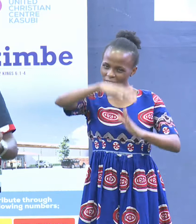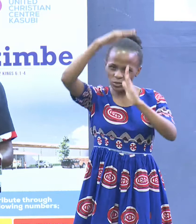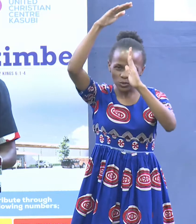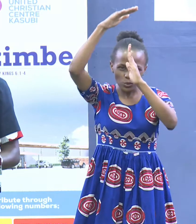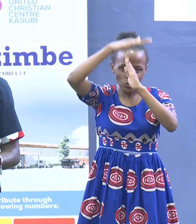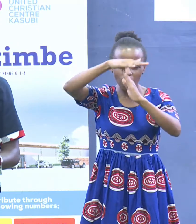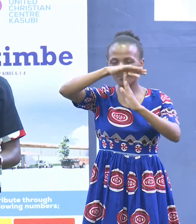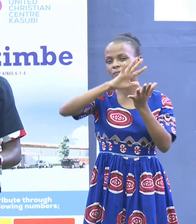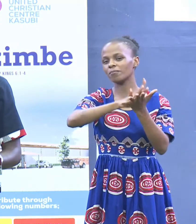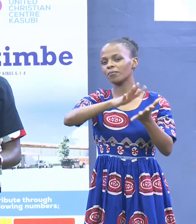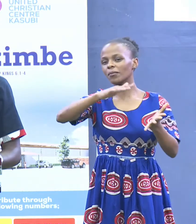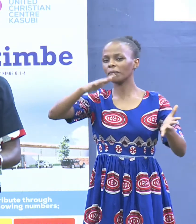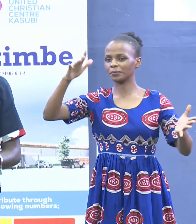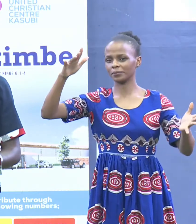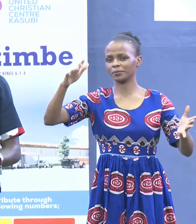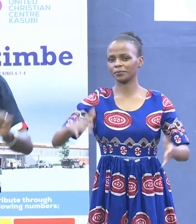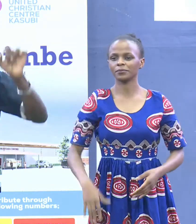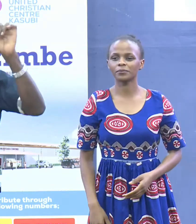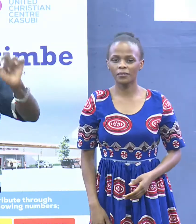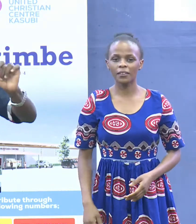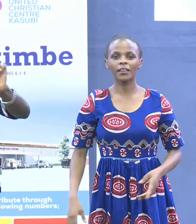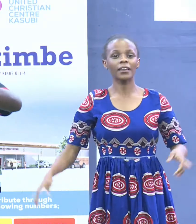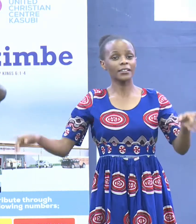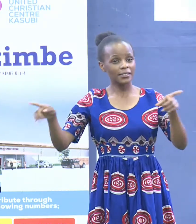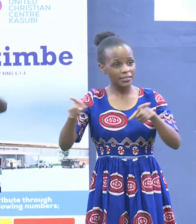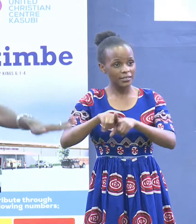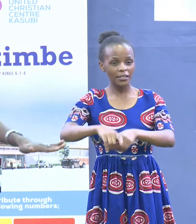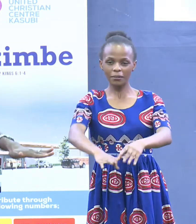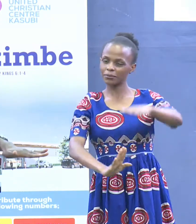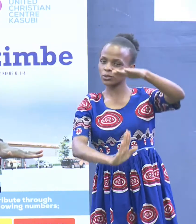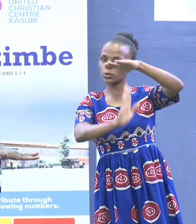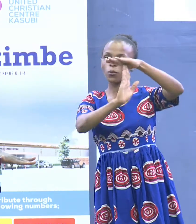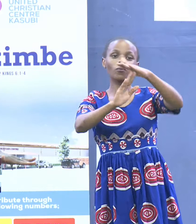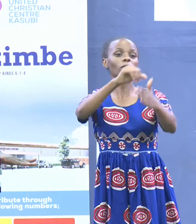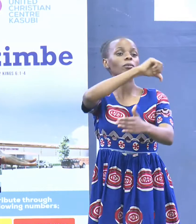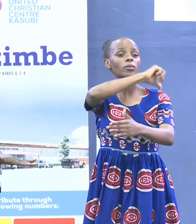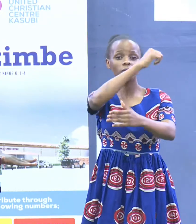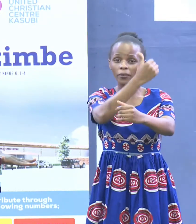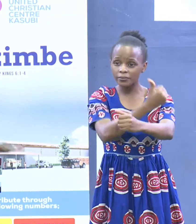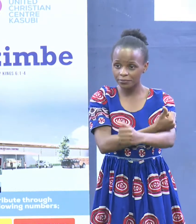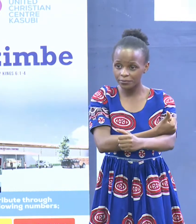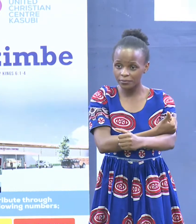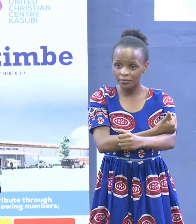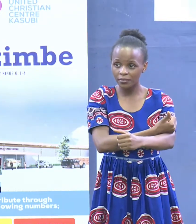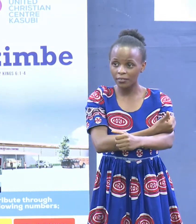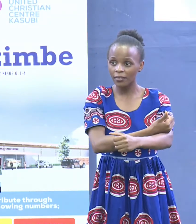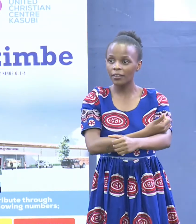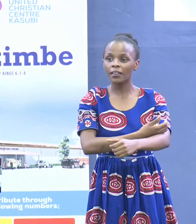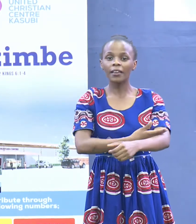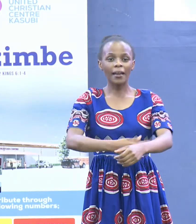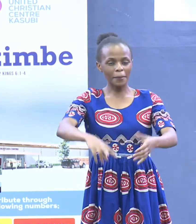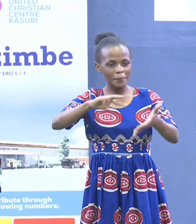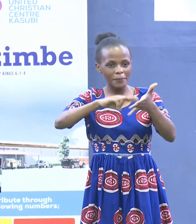The excellence of dignity. N'obuyinza obusinga. And the excellence of power.